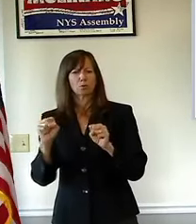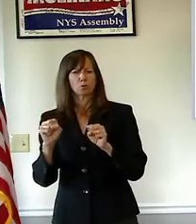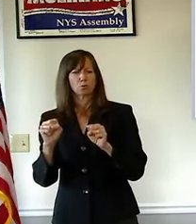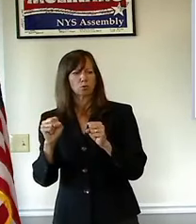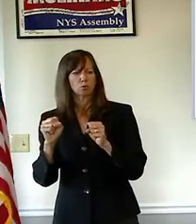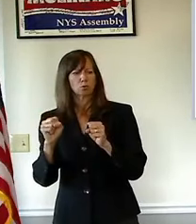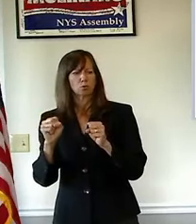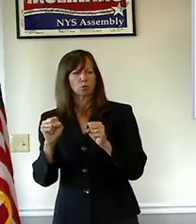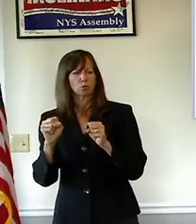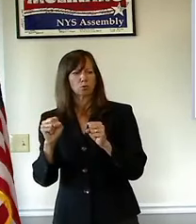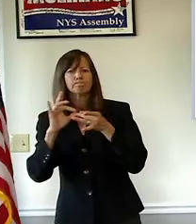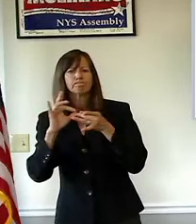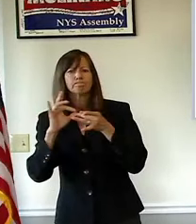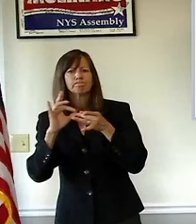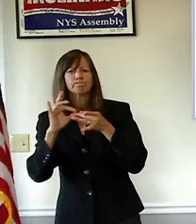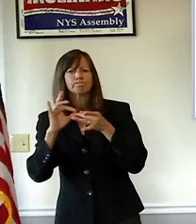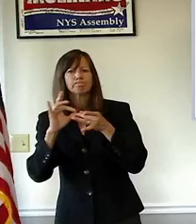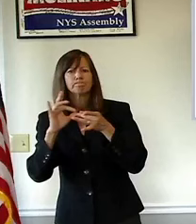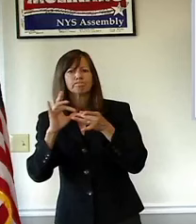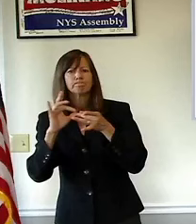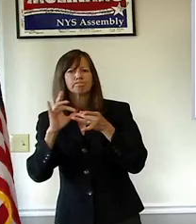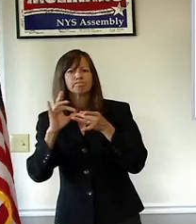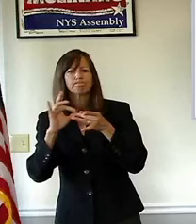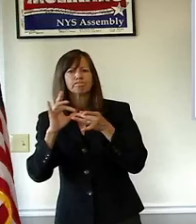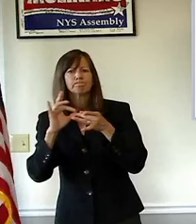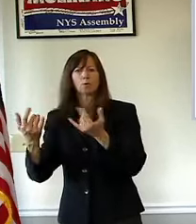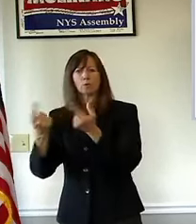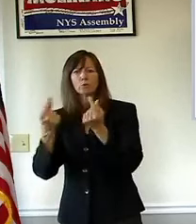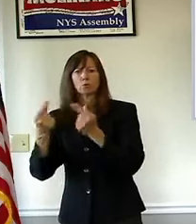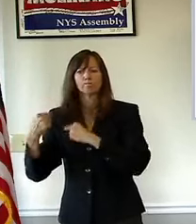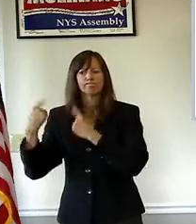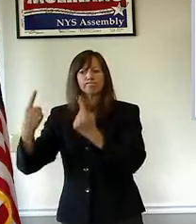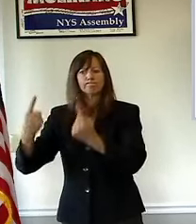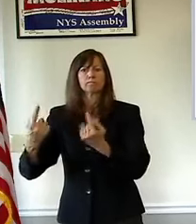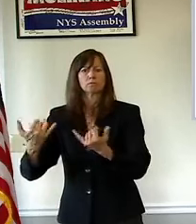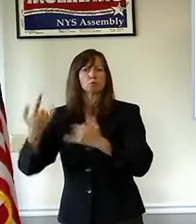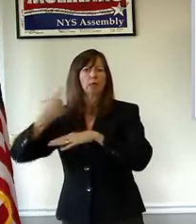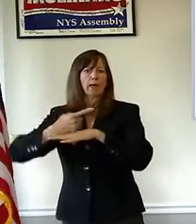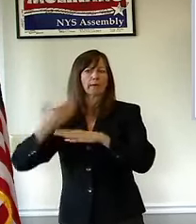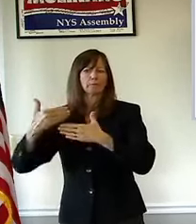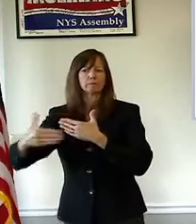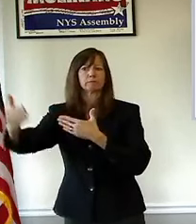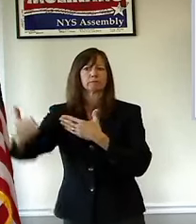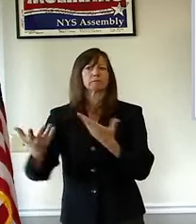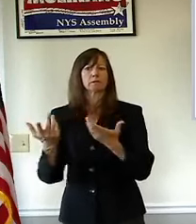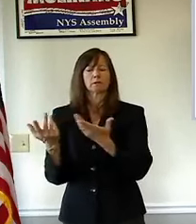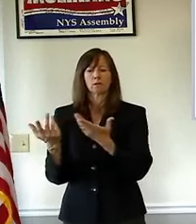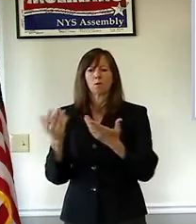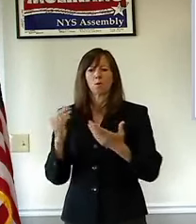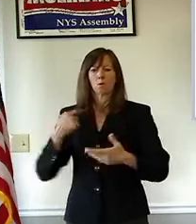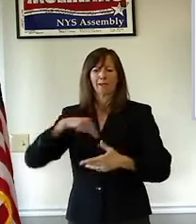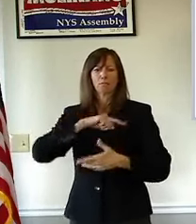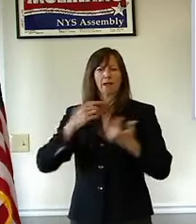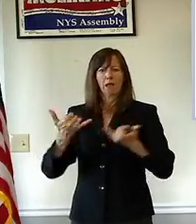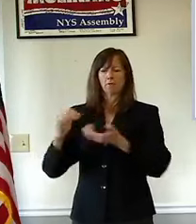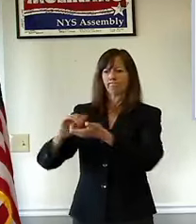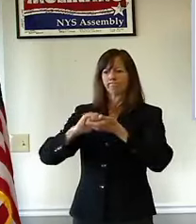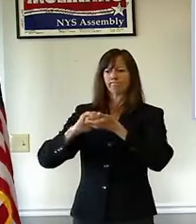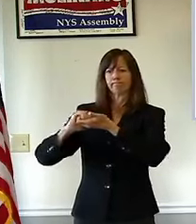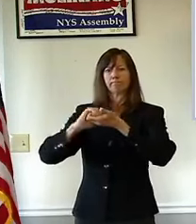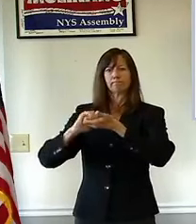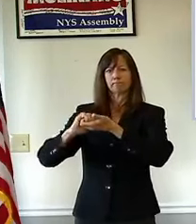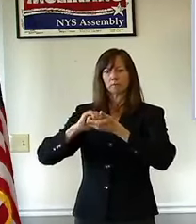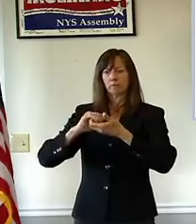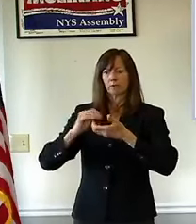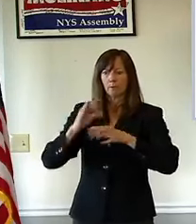has been to this effort? This is a collaborative approach with all the appropriate stakeholders. We have a great structure in place, and we are